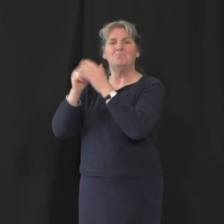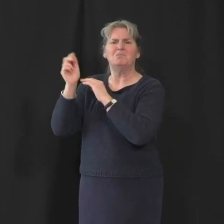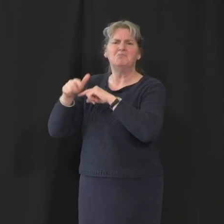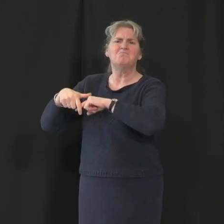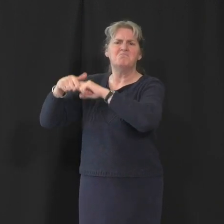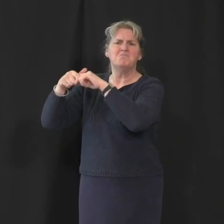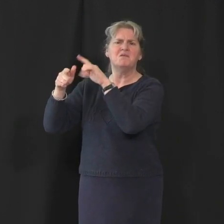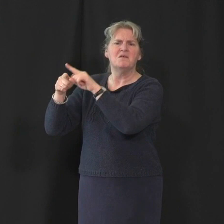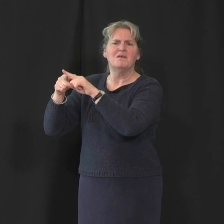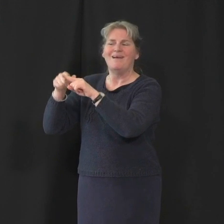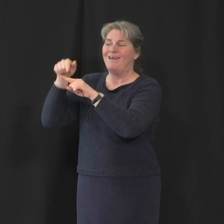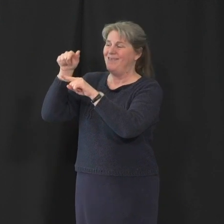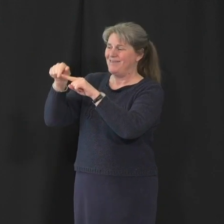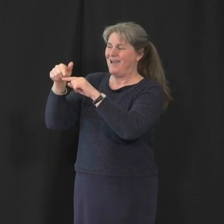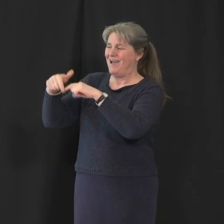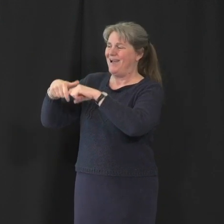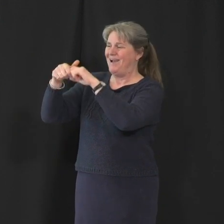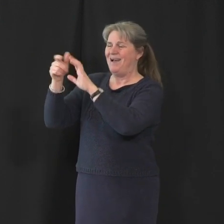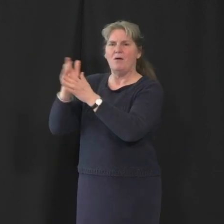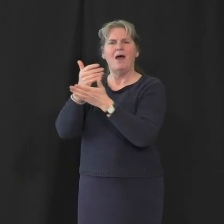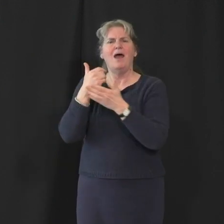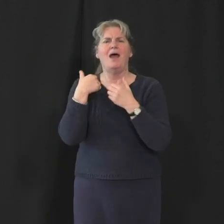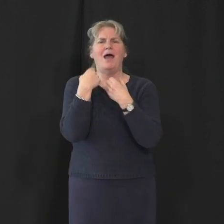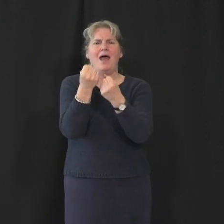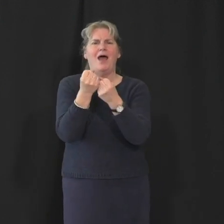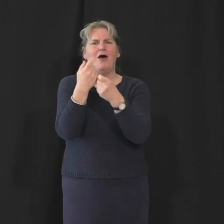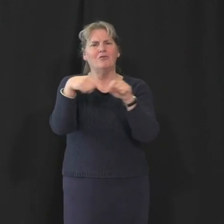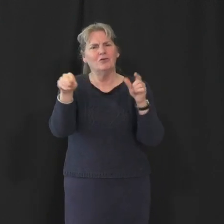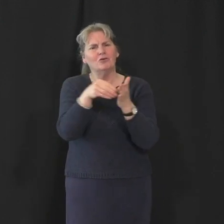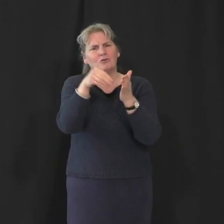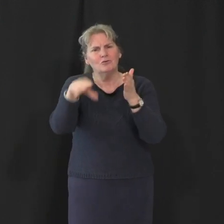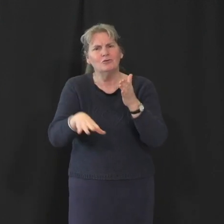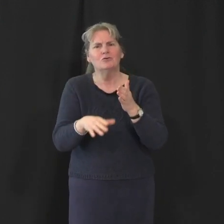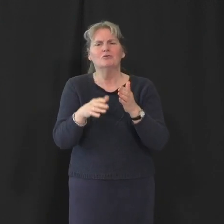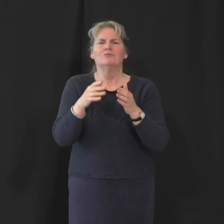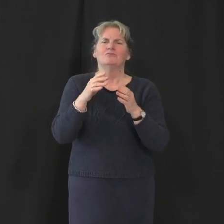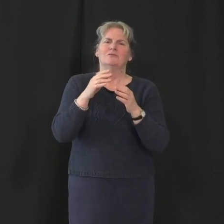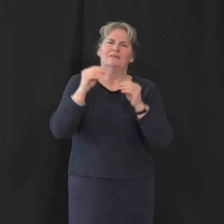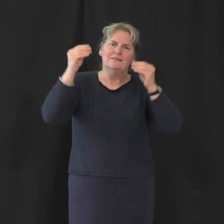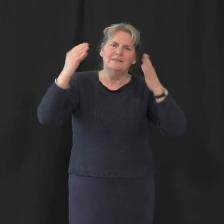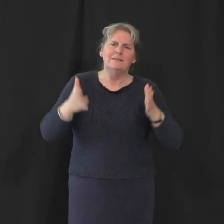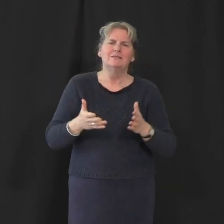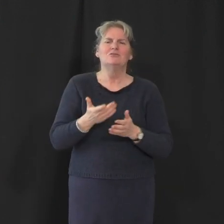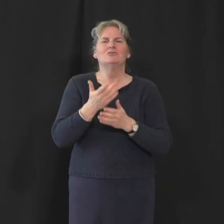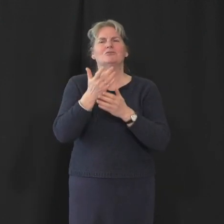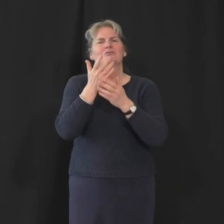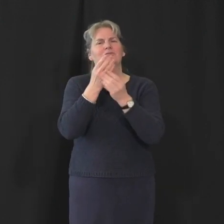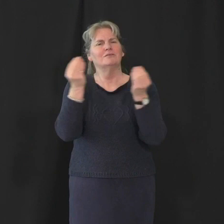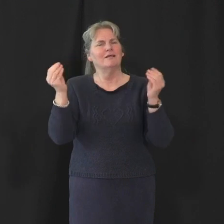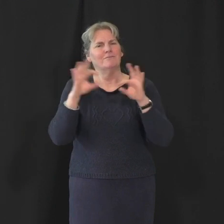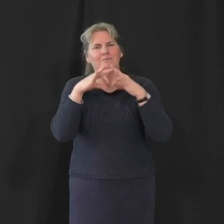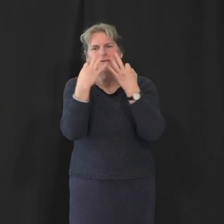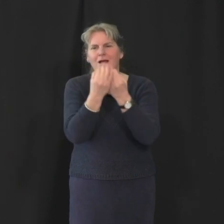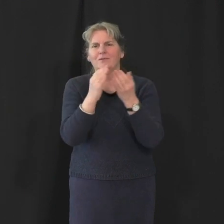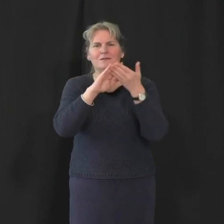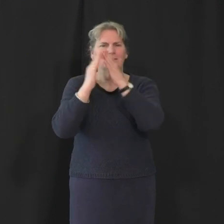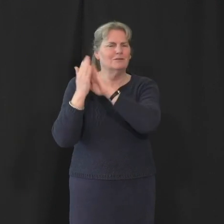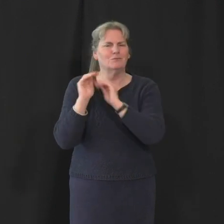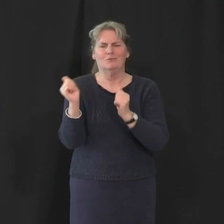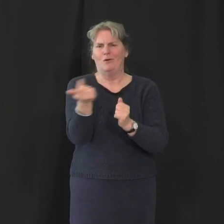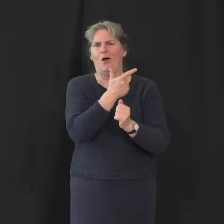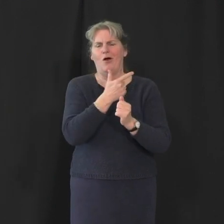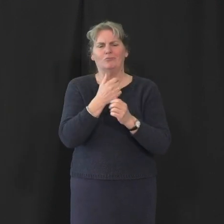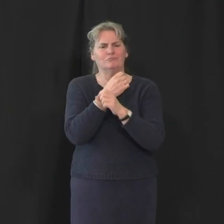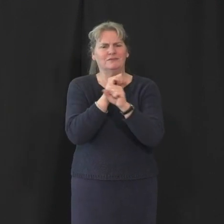help protect health and safety of our students, of our teachers, of our faculty, of our families, and our communities.